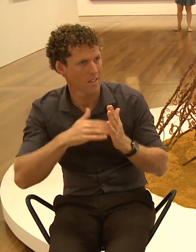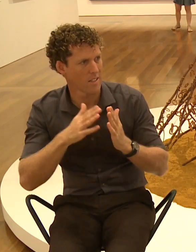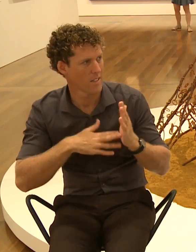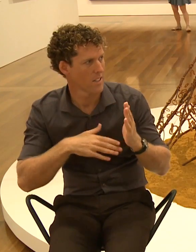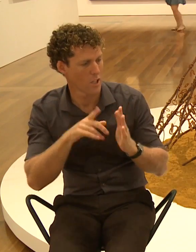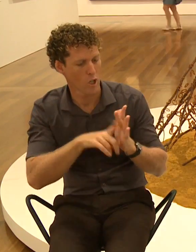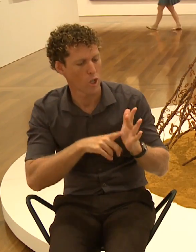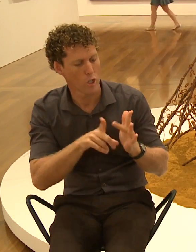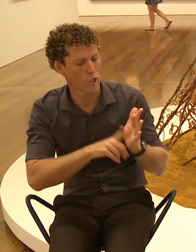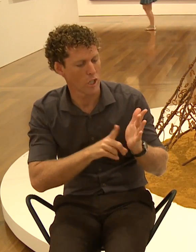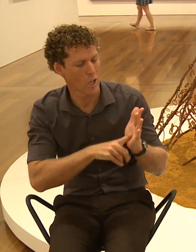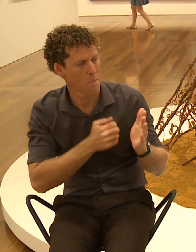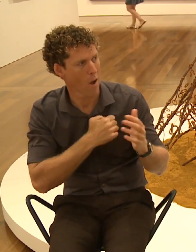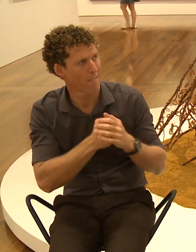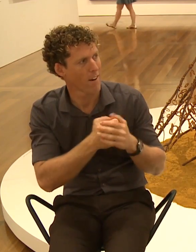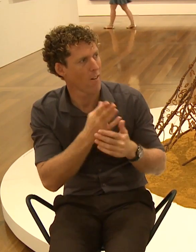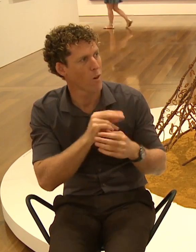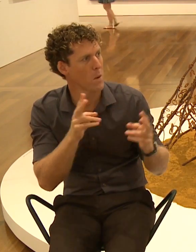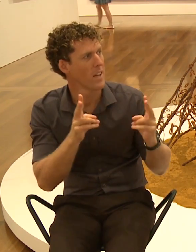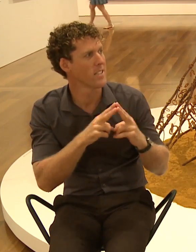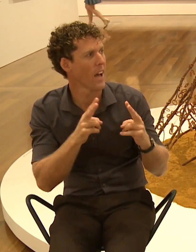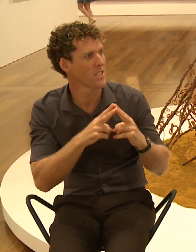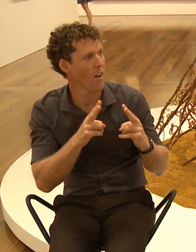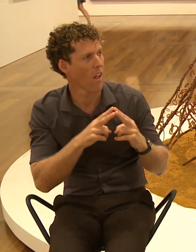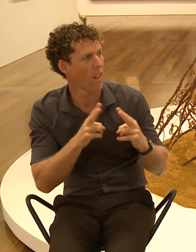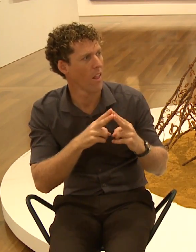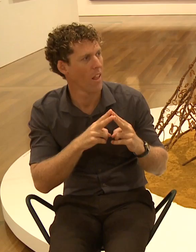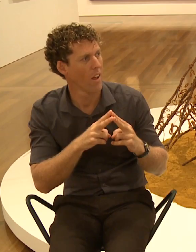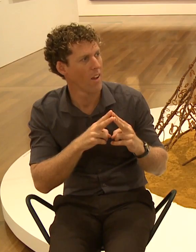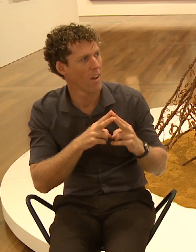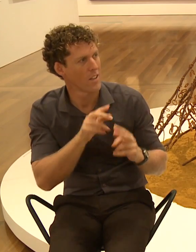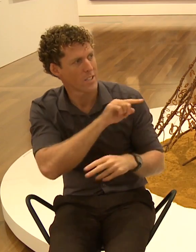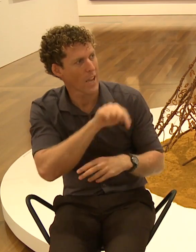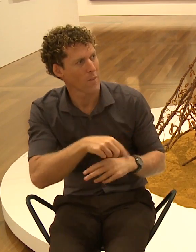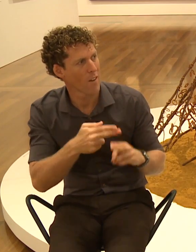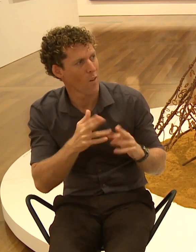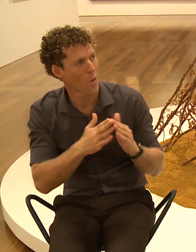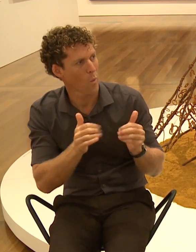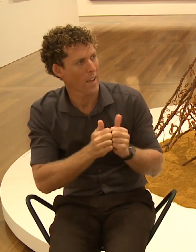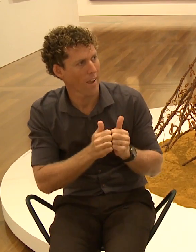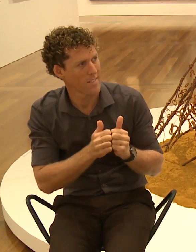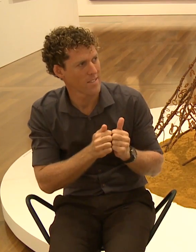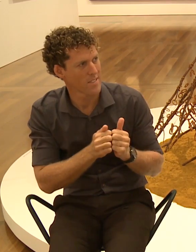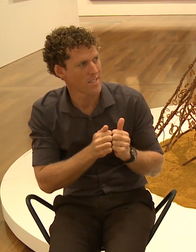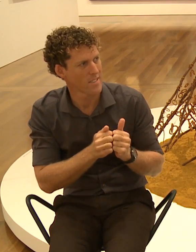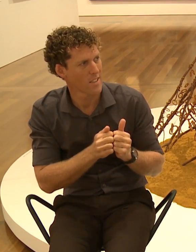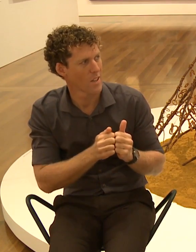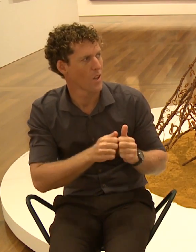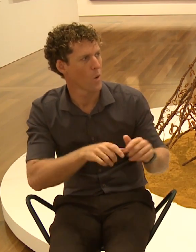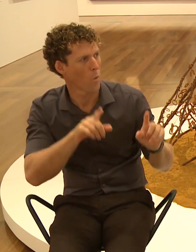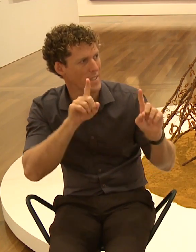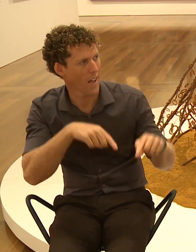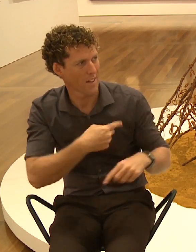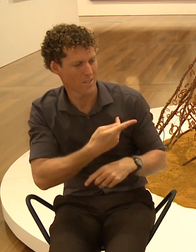Jill, my friend, this comes from Townsville for the weekend. We started